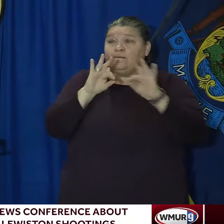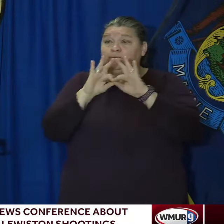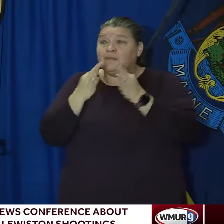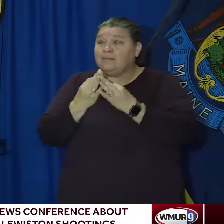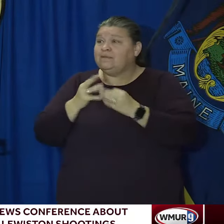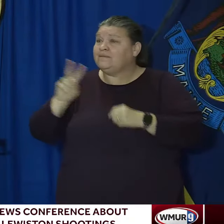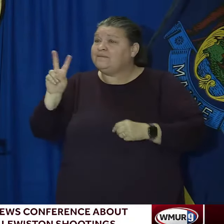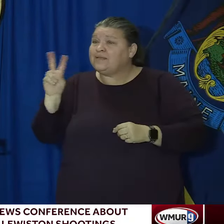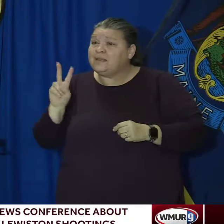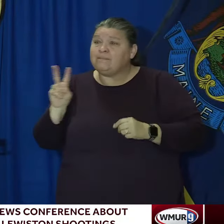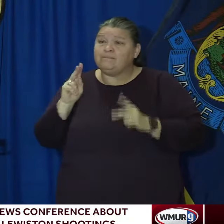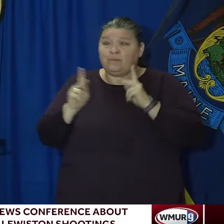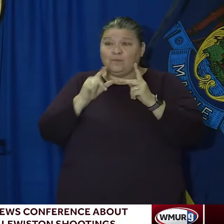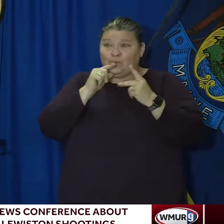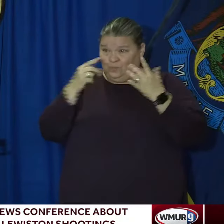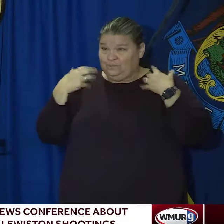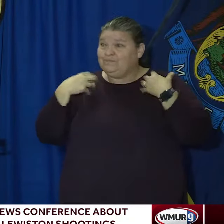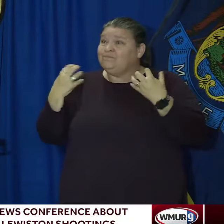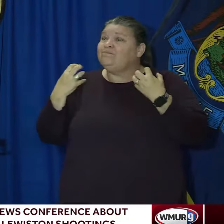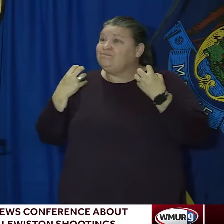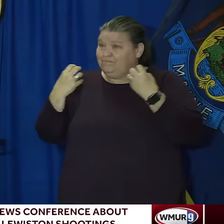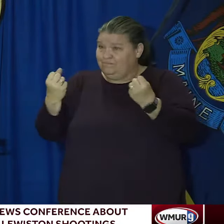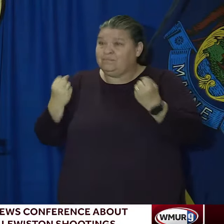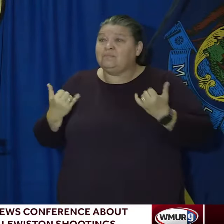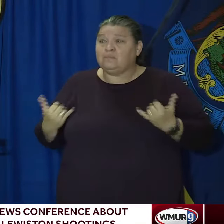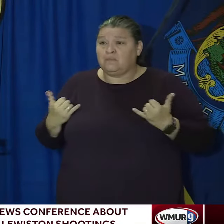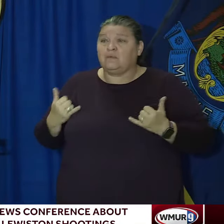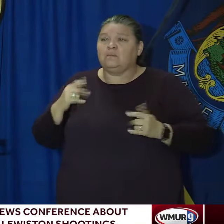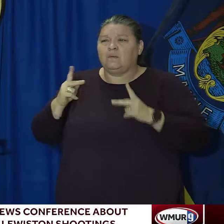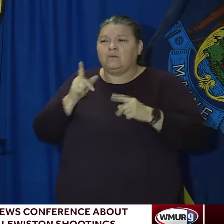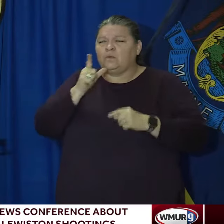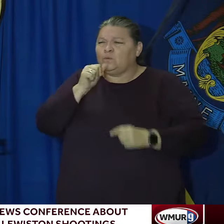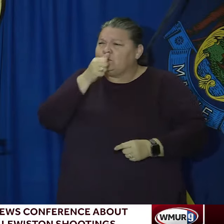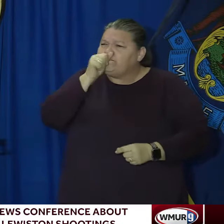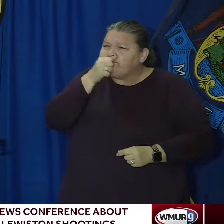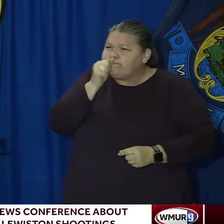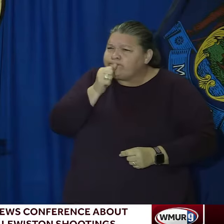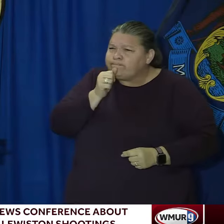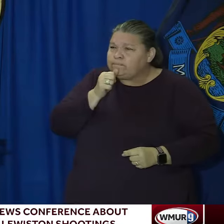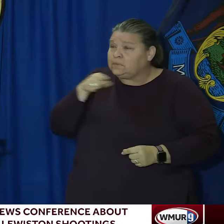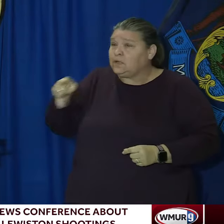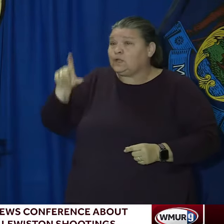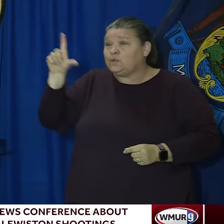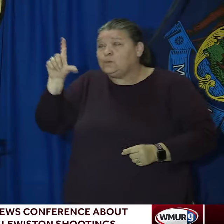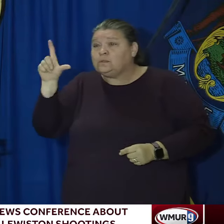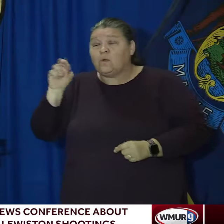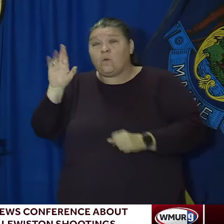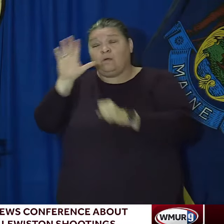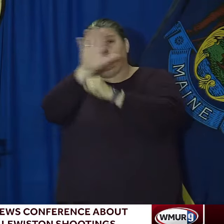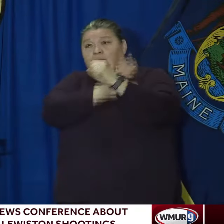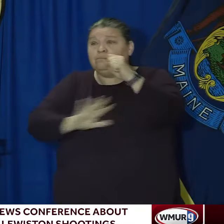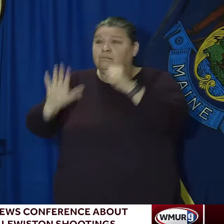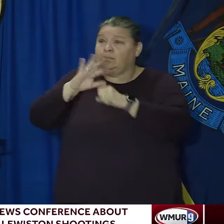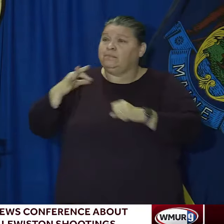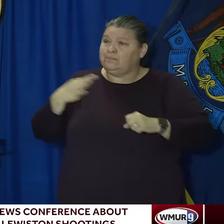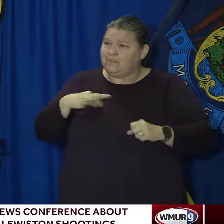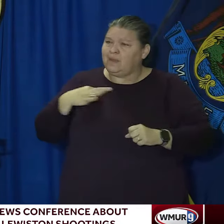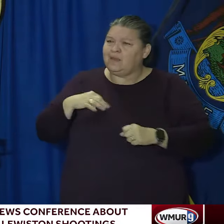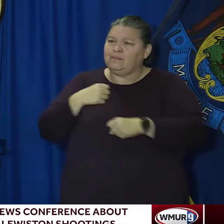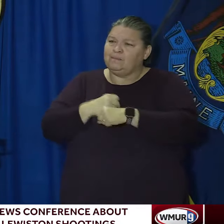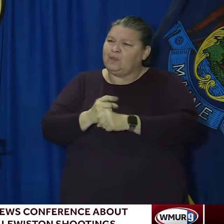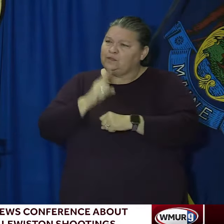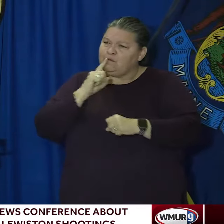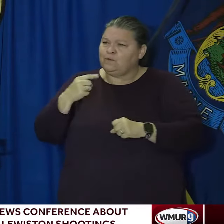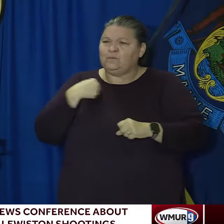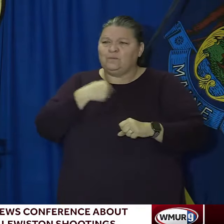are recovering, and those who are struggling in Lewiston and throughout Maine are fully supported during